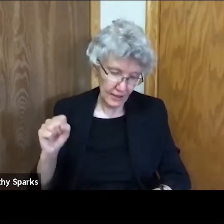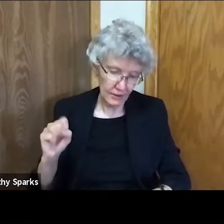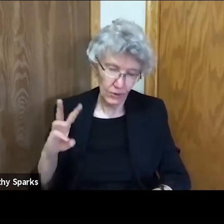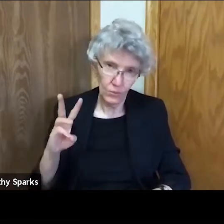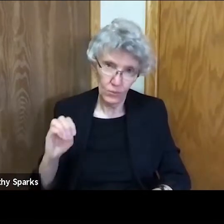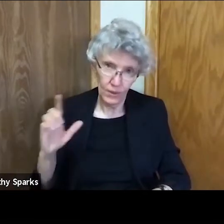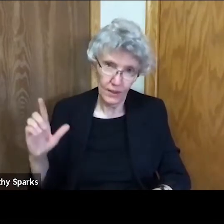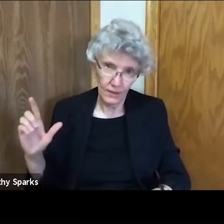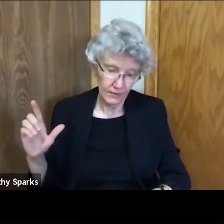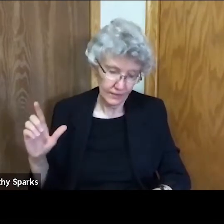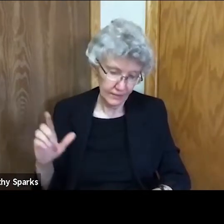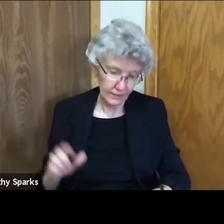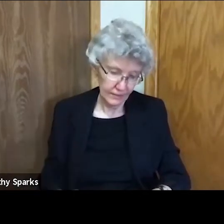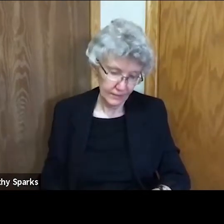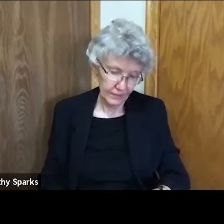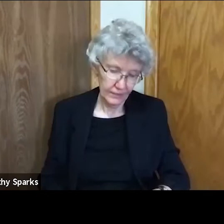Richard Caswell.